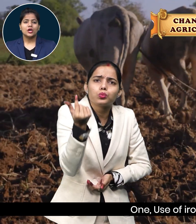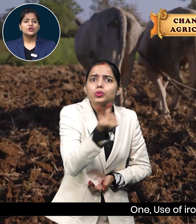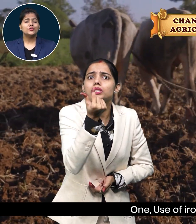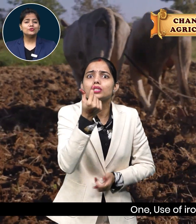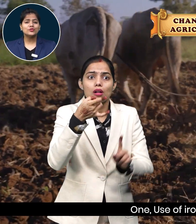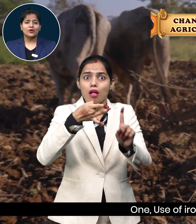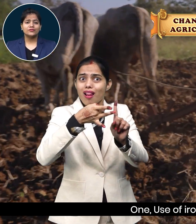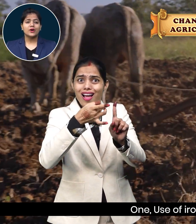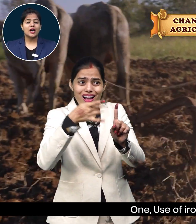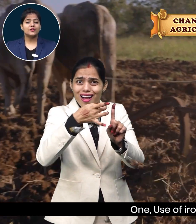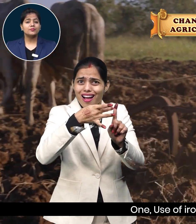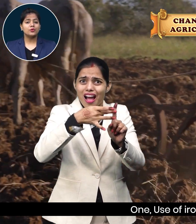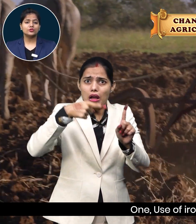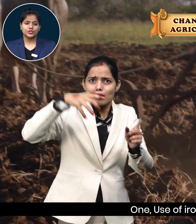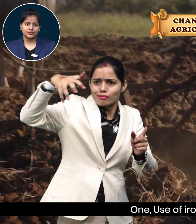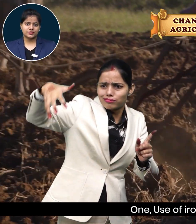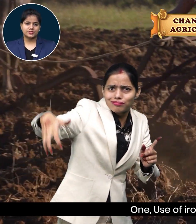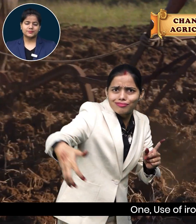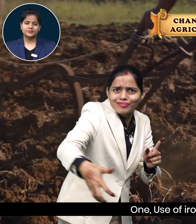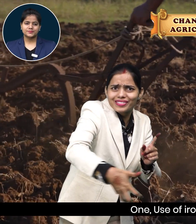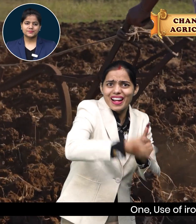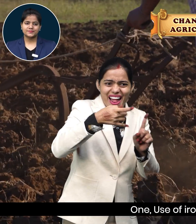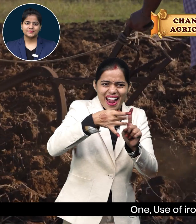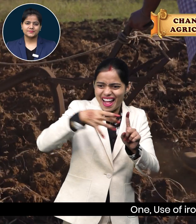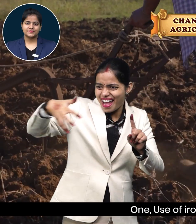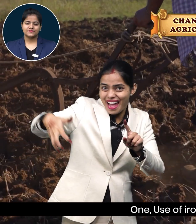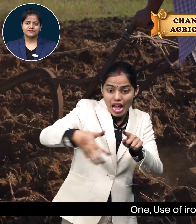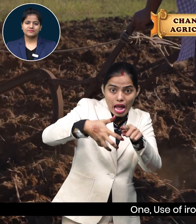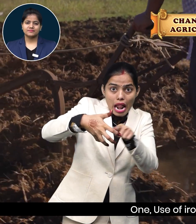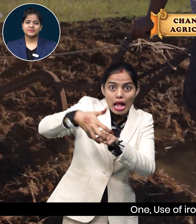1. Use of iron plowshares.